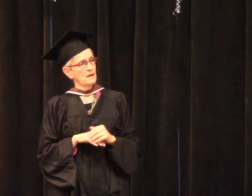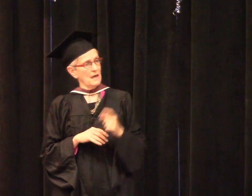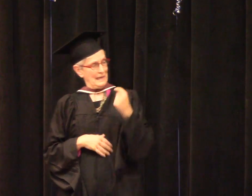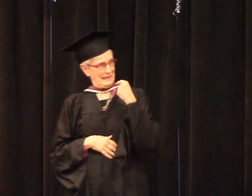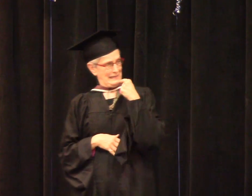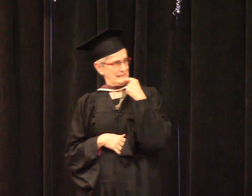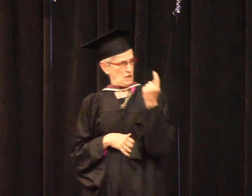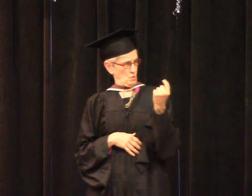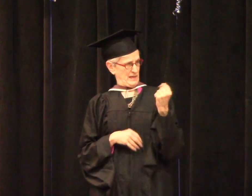journey.